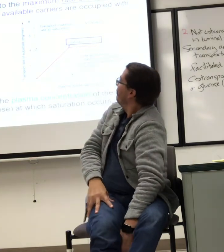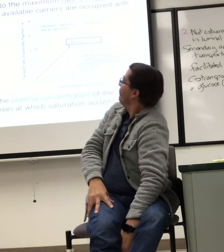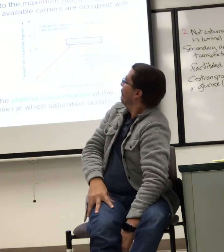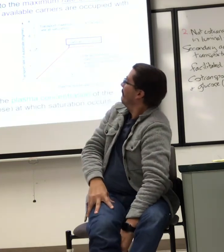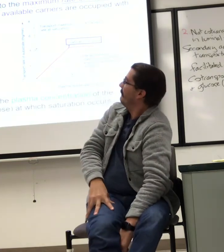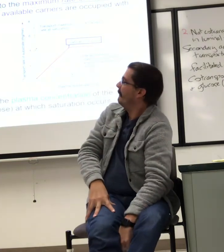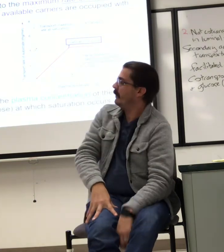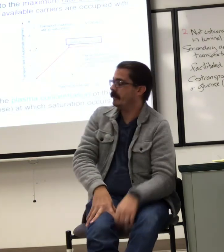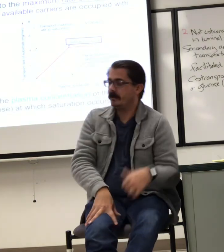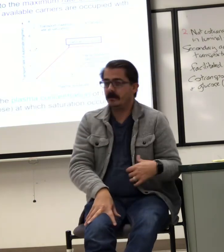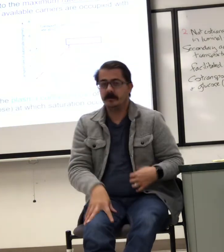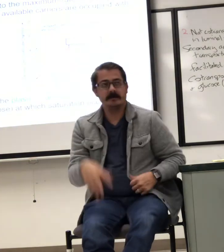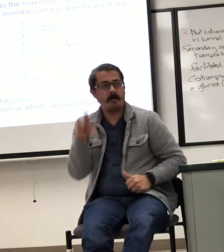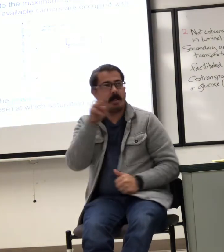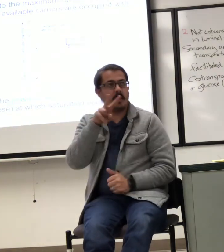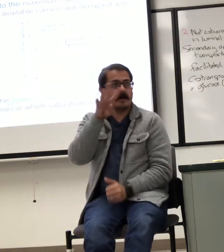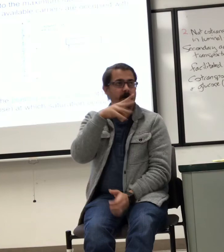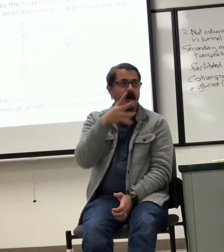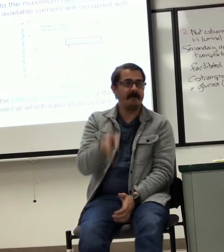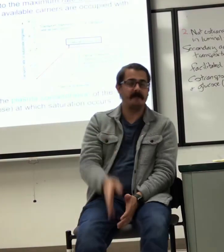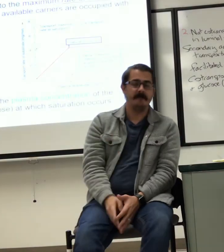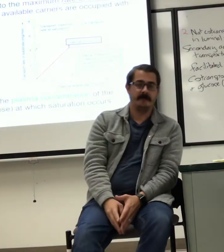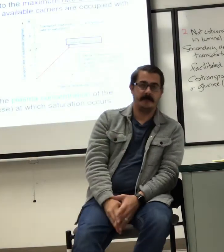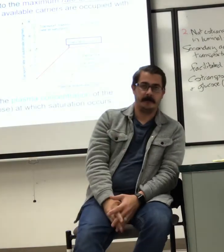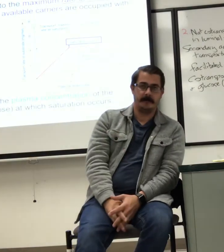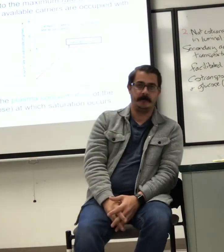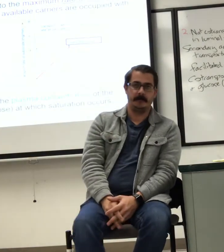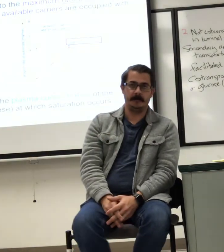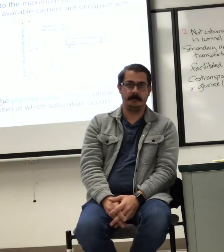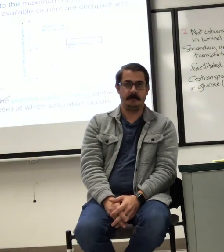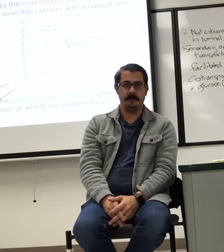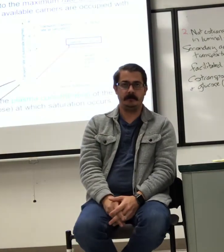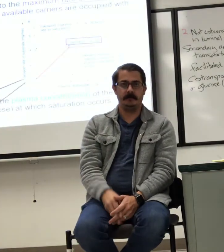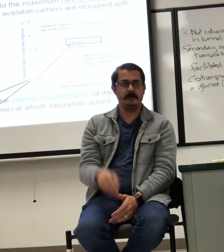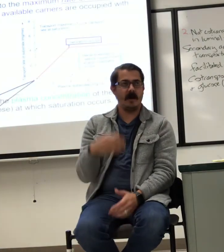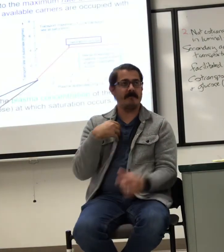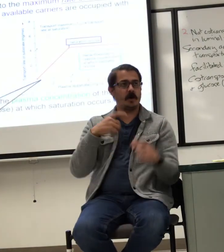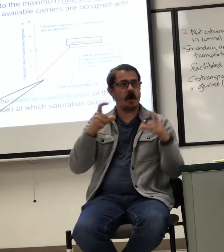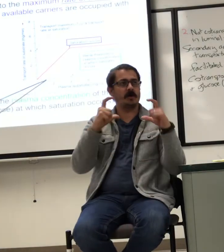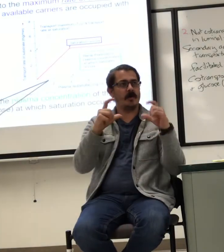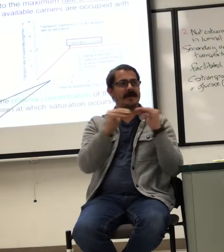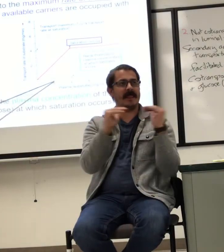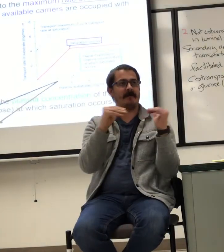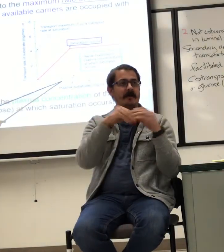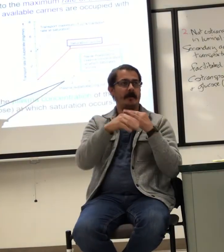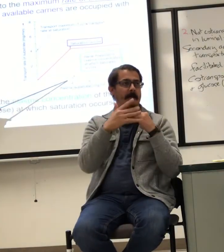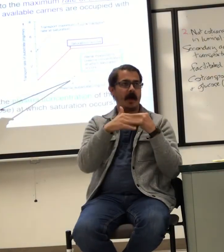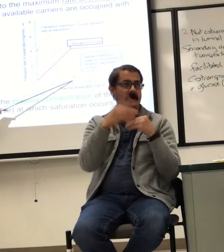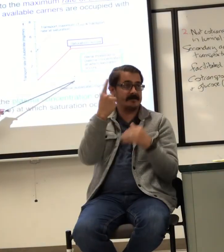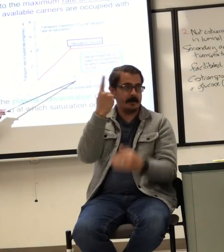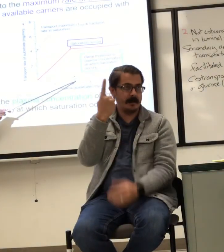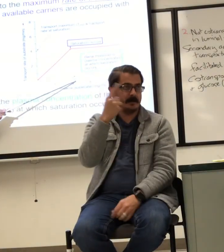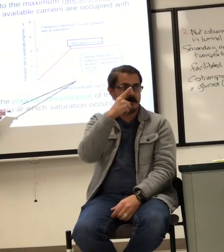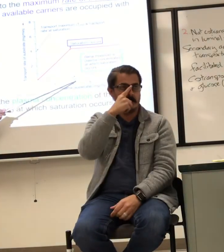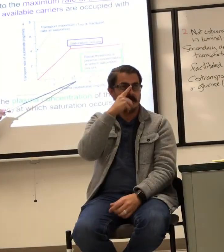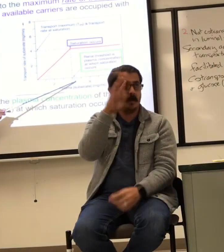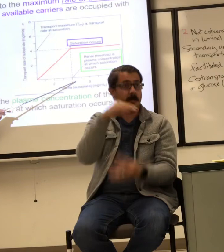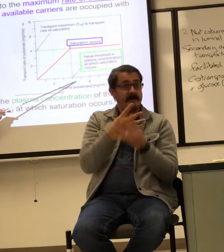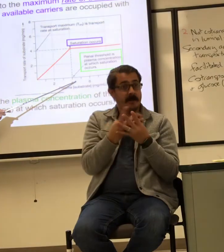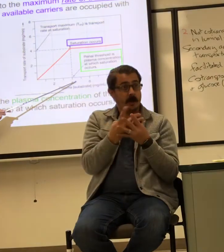So let's just look at the graph. You have a concentration level in the blood of something, and it's going to be